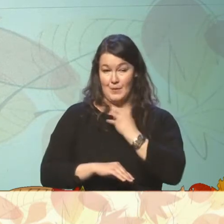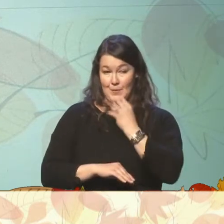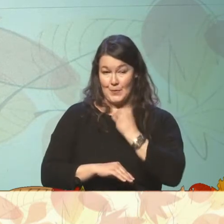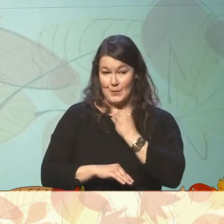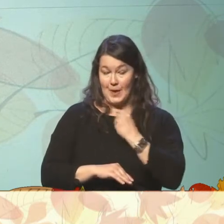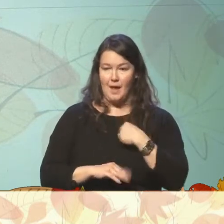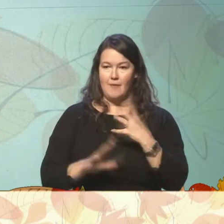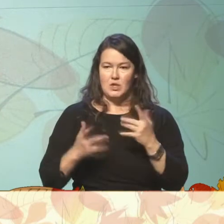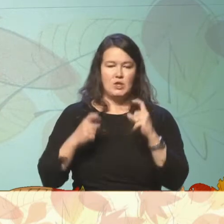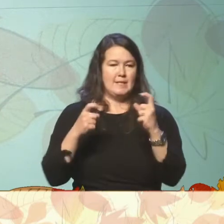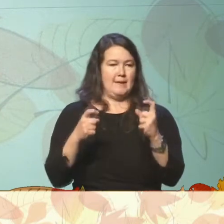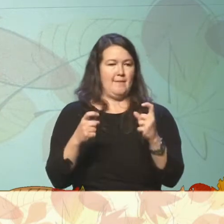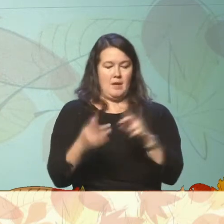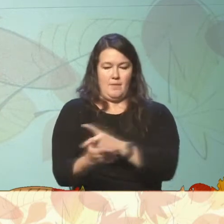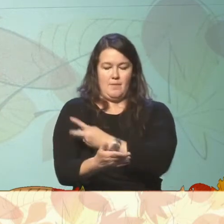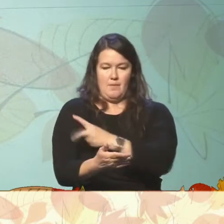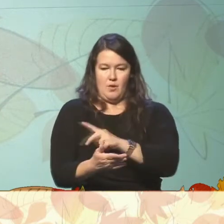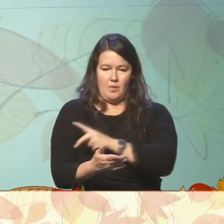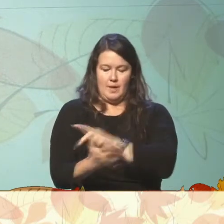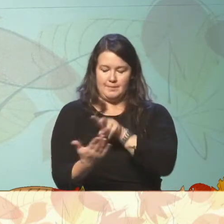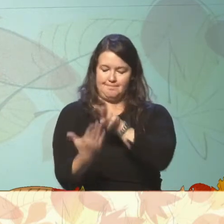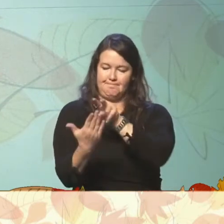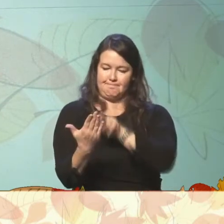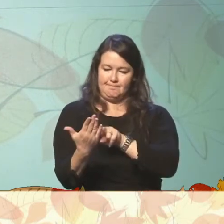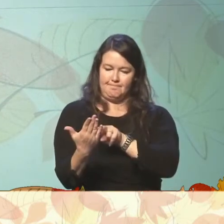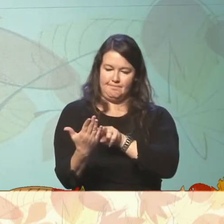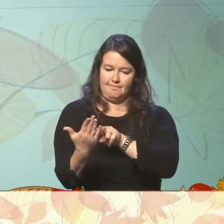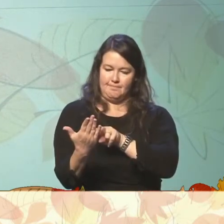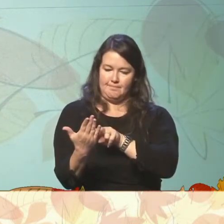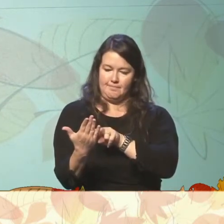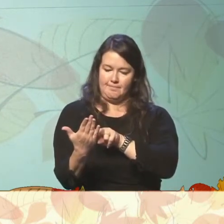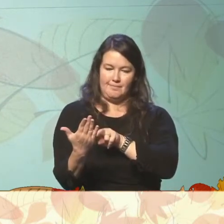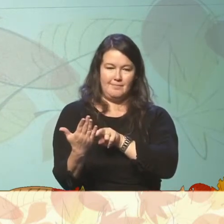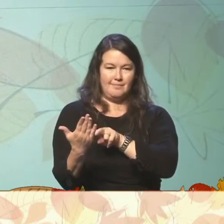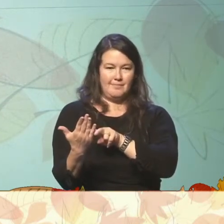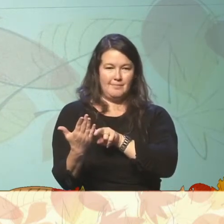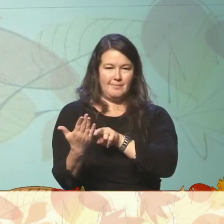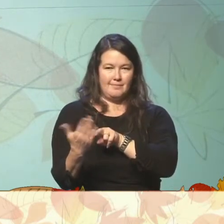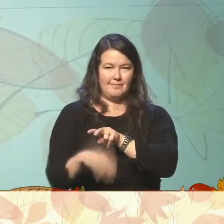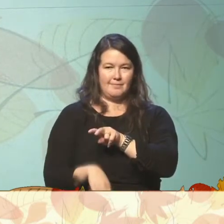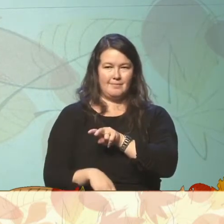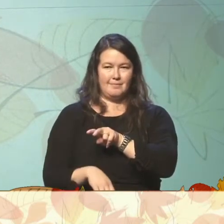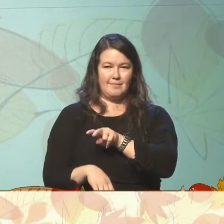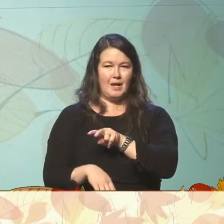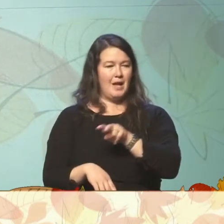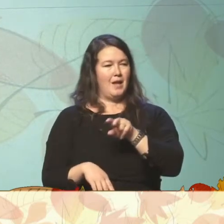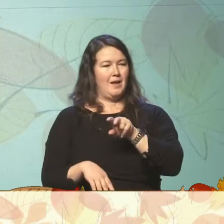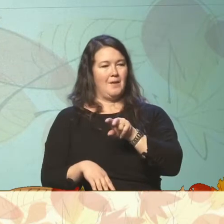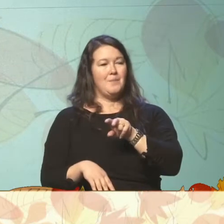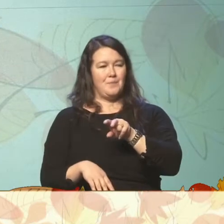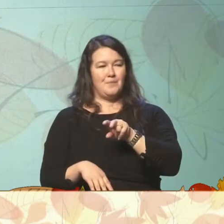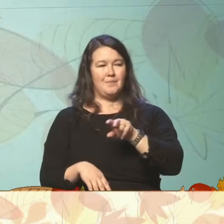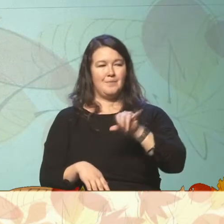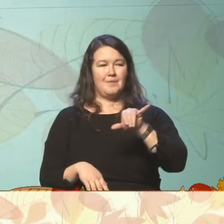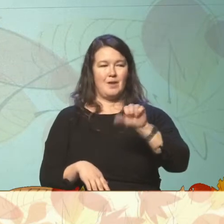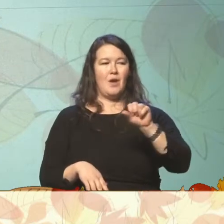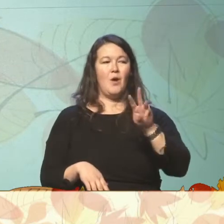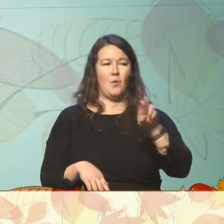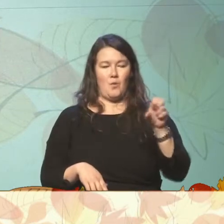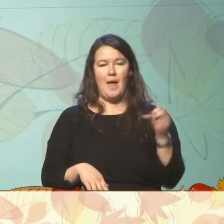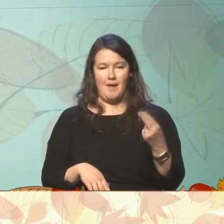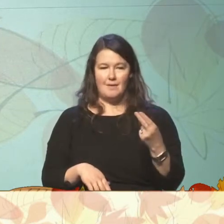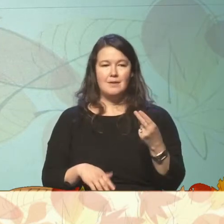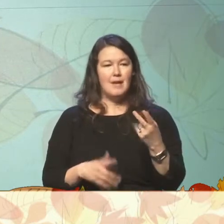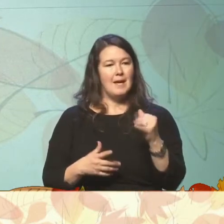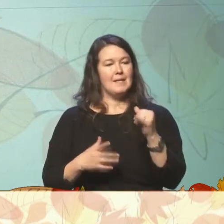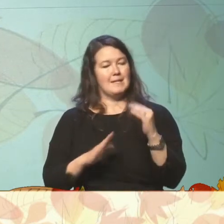this poem and I read it and I say Yahweh, the divine name, is my shepherd, what am I saying is that, well, I'm saying all these other